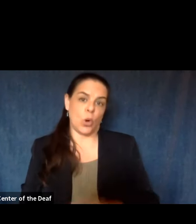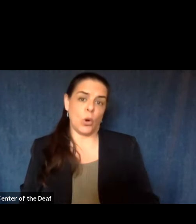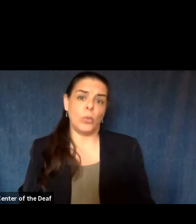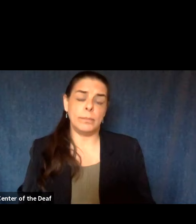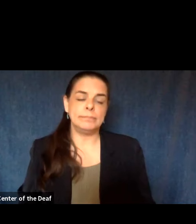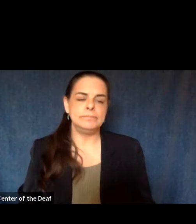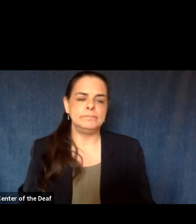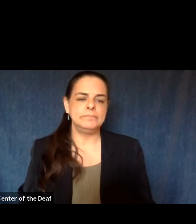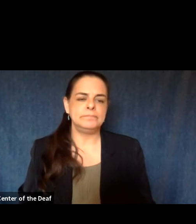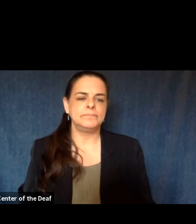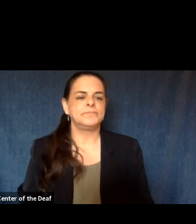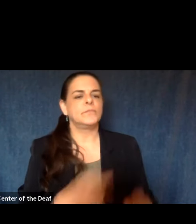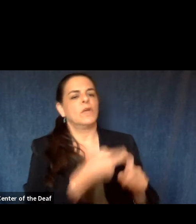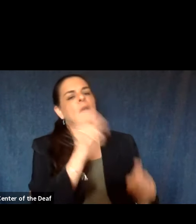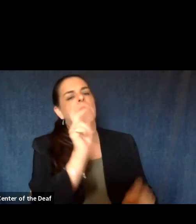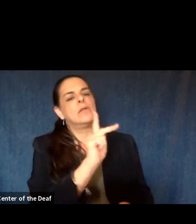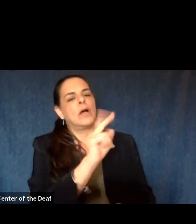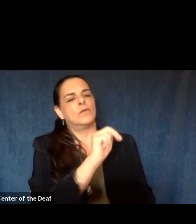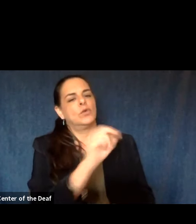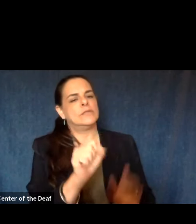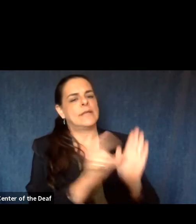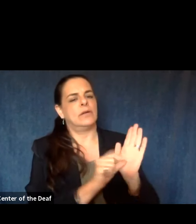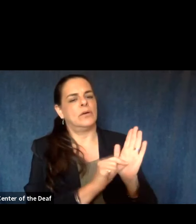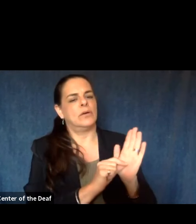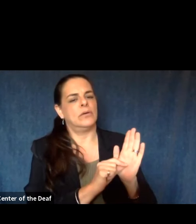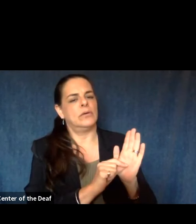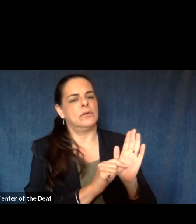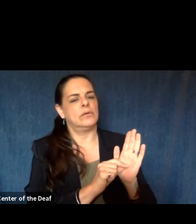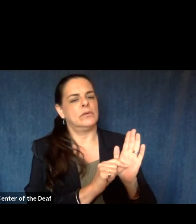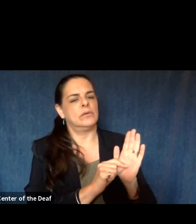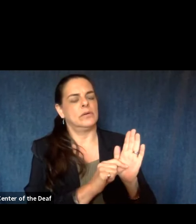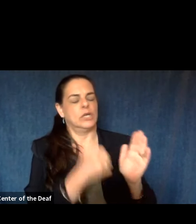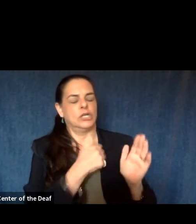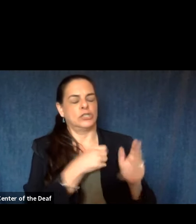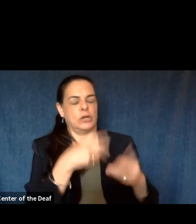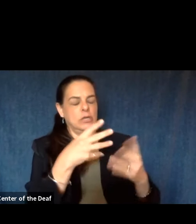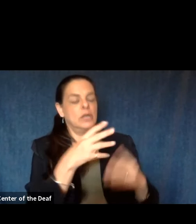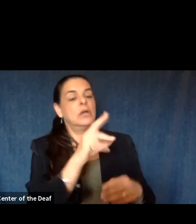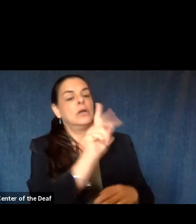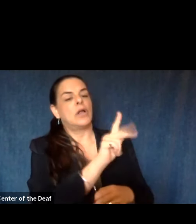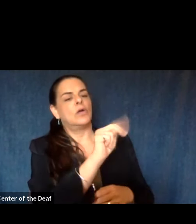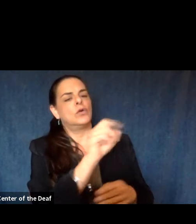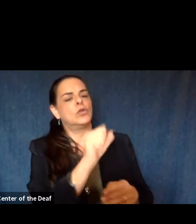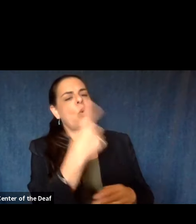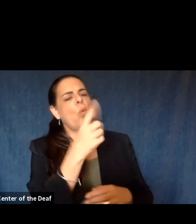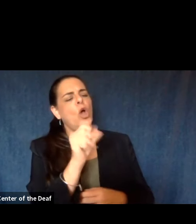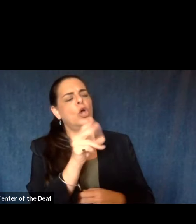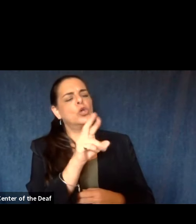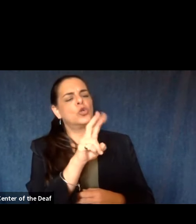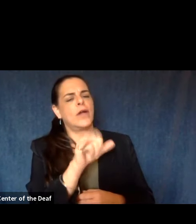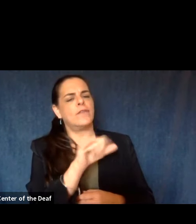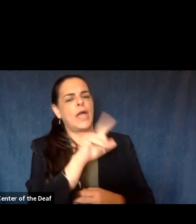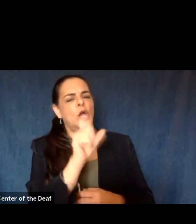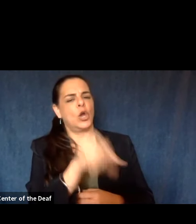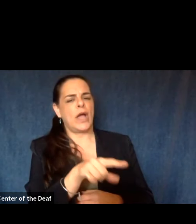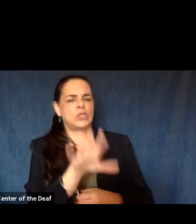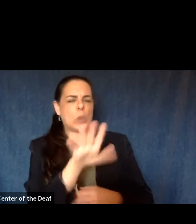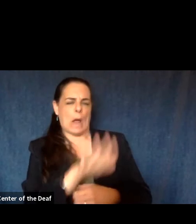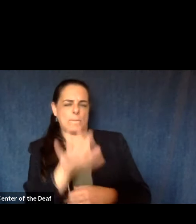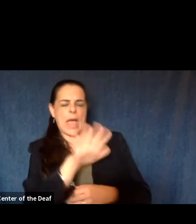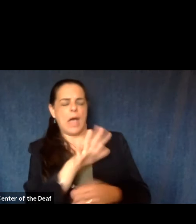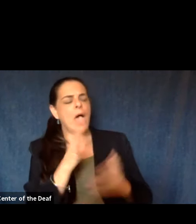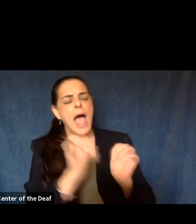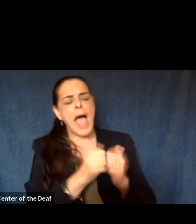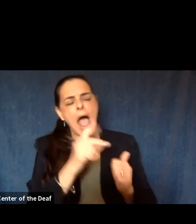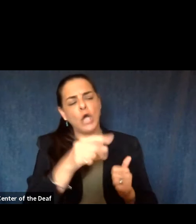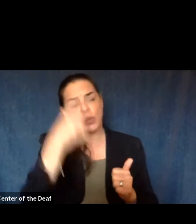From the Sentinel, sorry, scrolled down on me there. From the Sentinel, one of the survey questions was roughly, how do you think